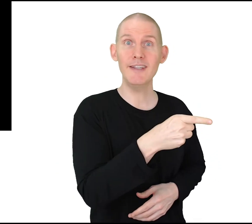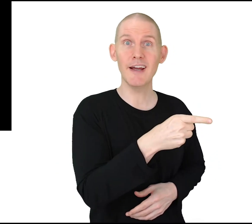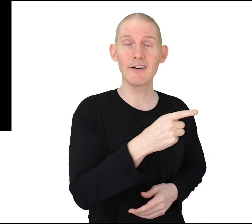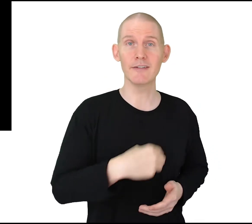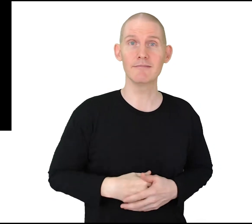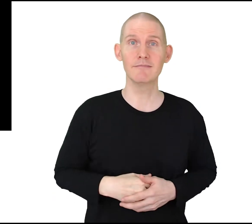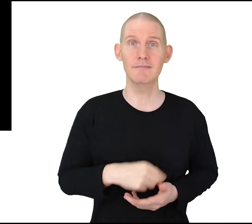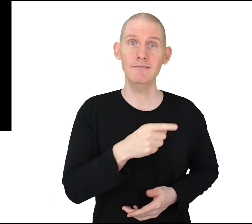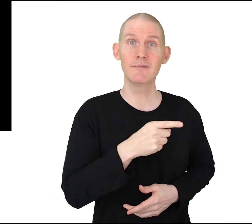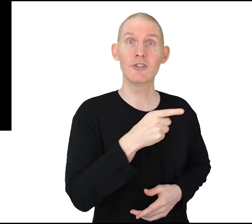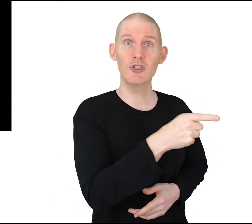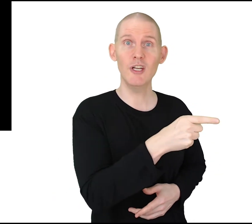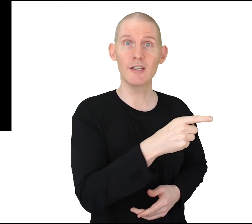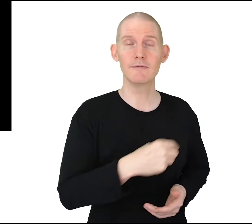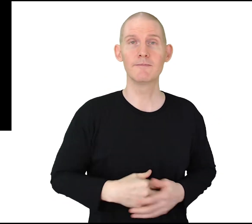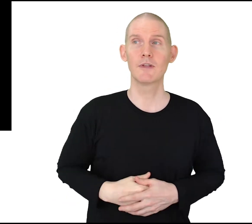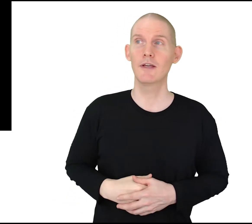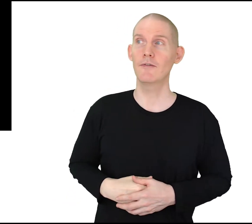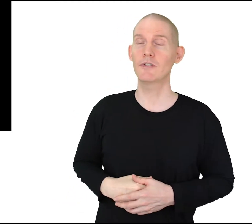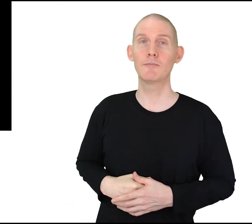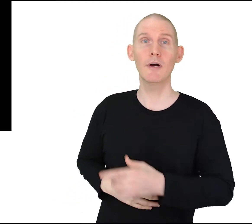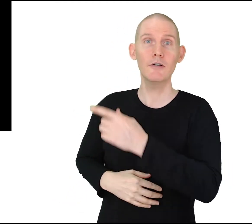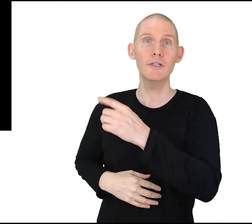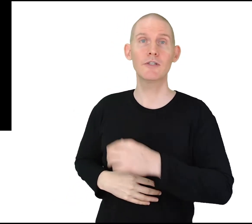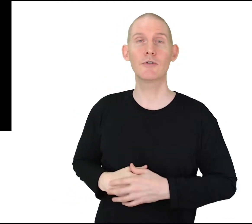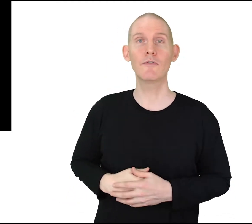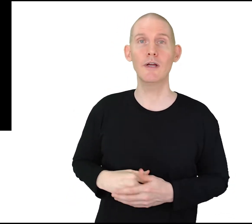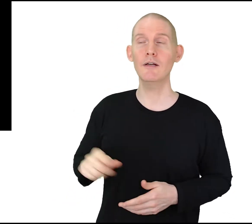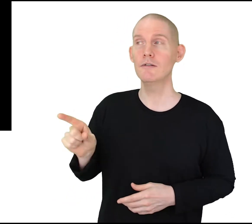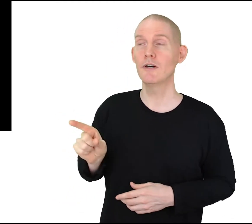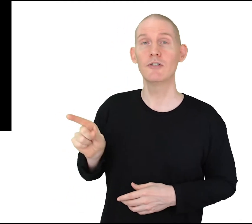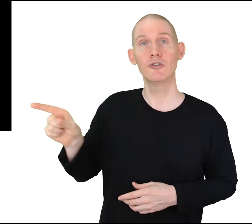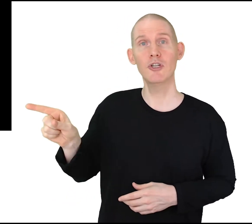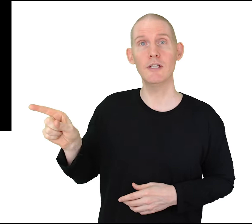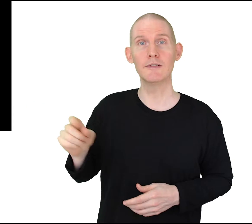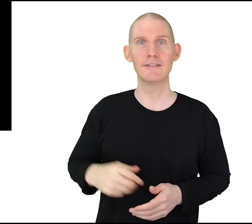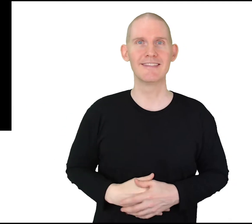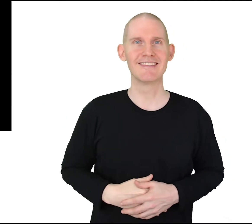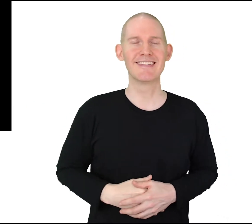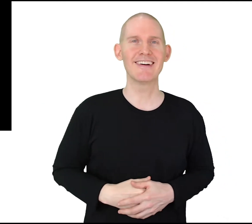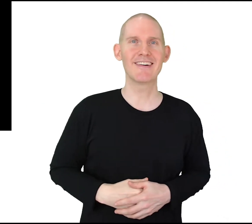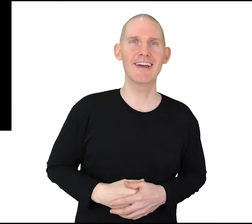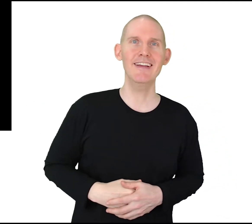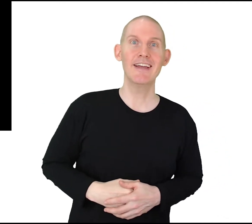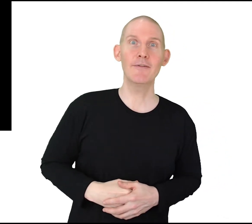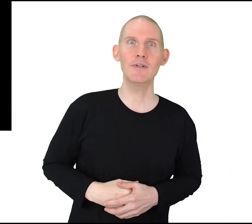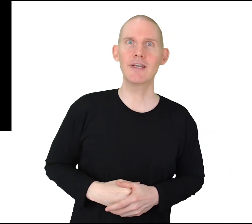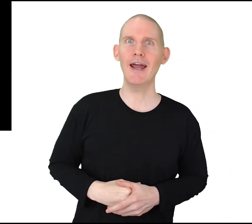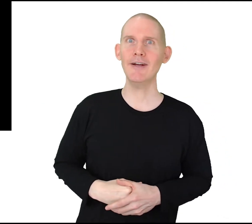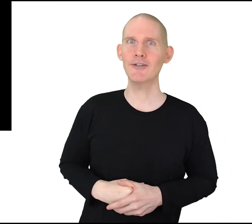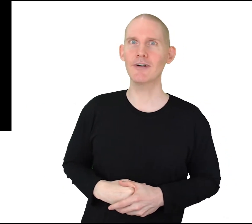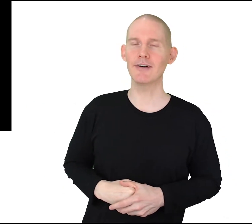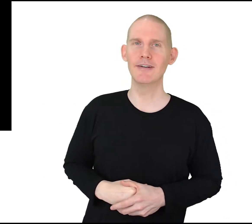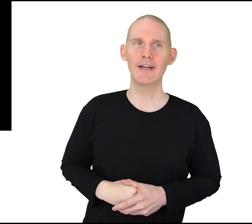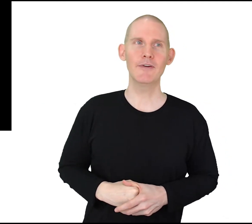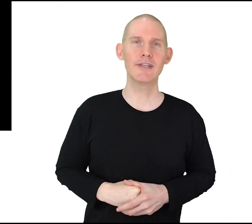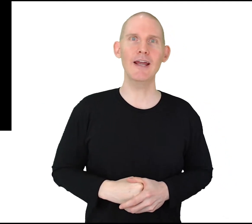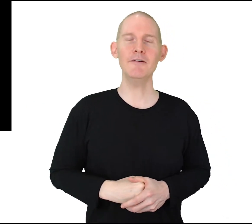her. She. If it's Margaret, she's over there. She. Okay? If it's Hector, if it's Henry,